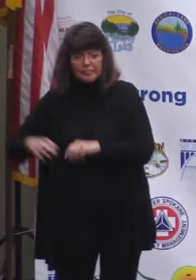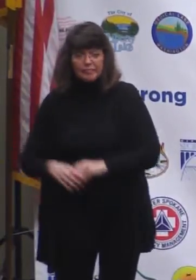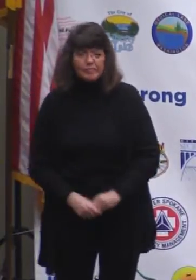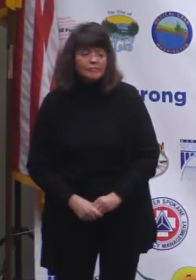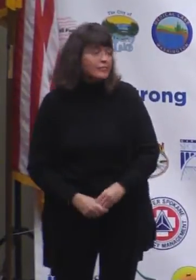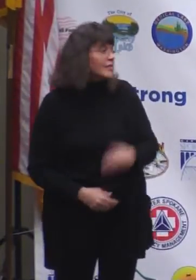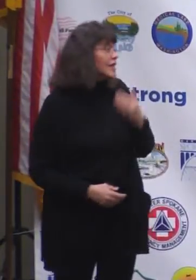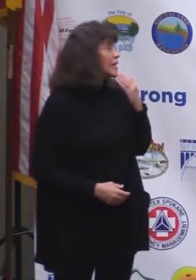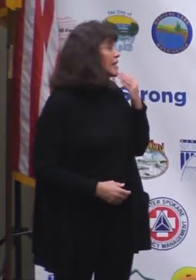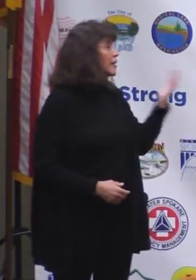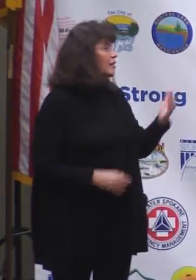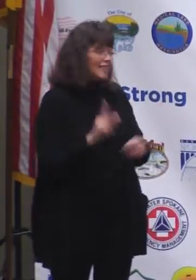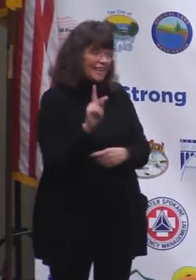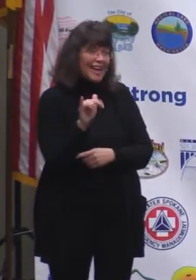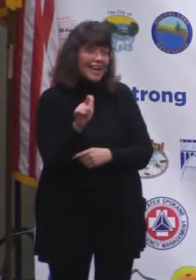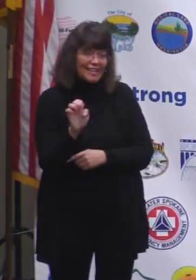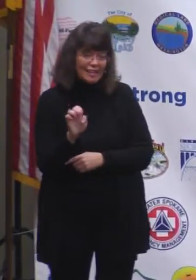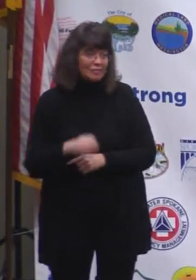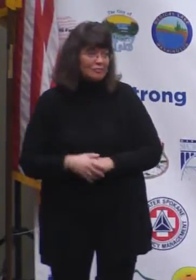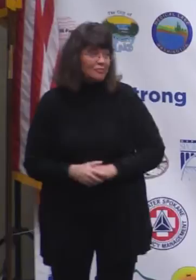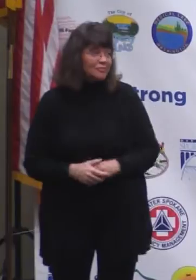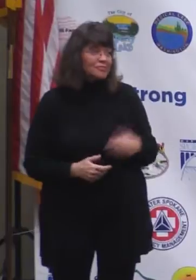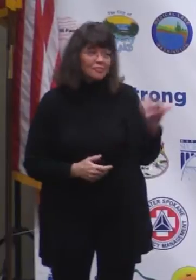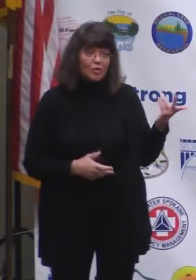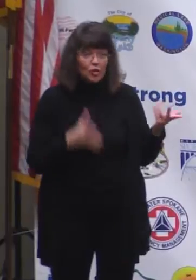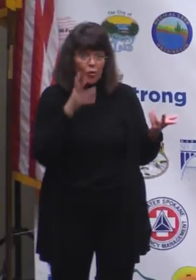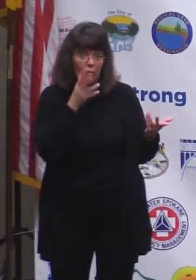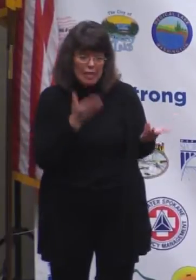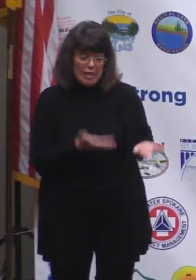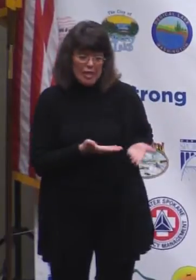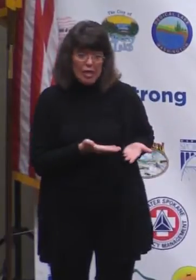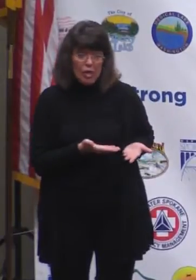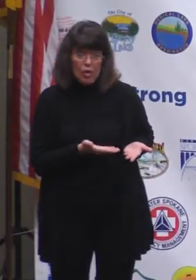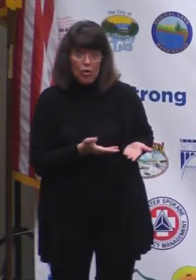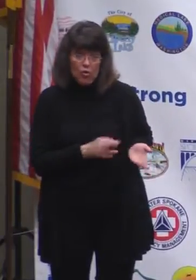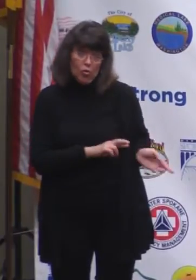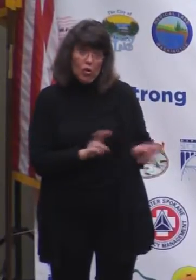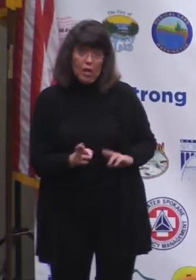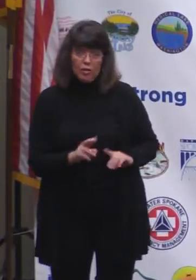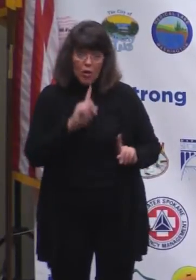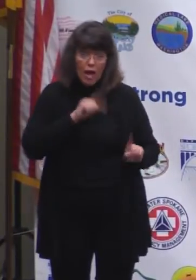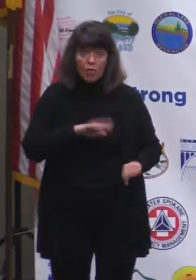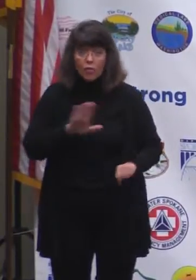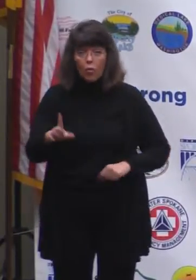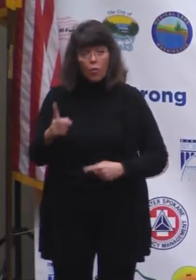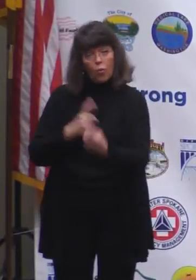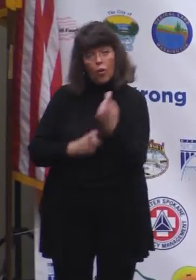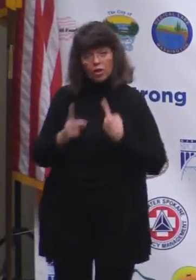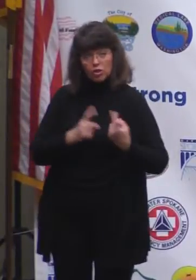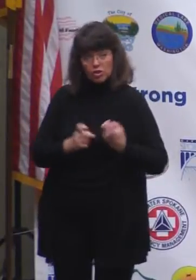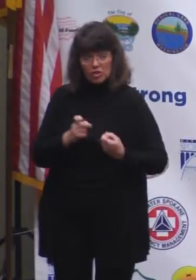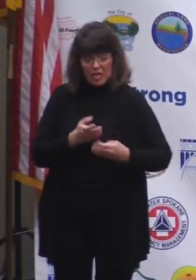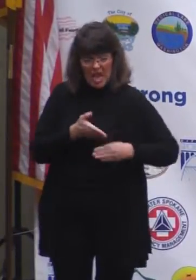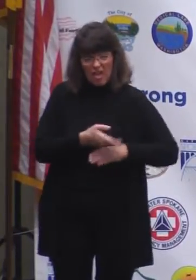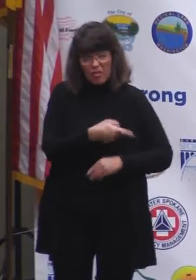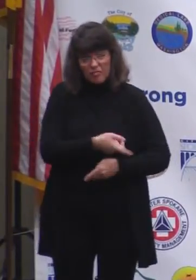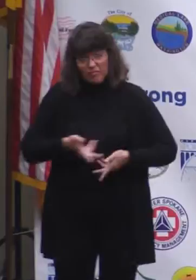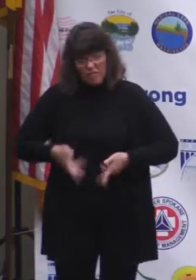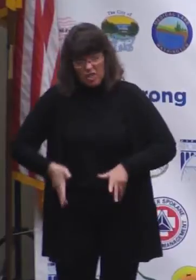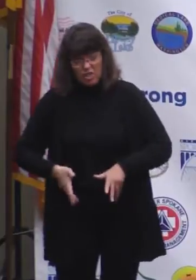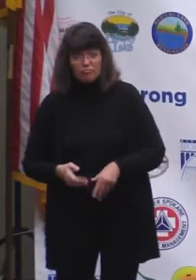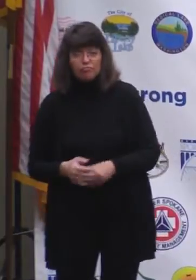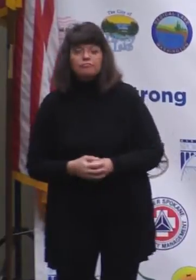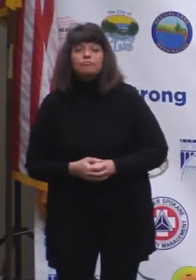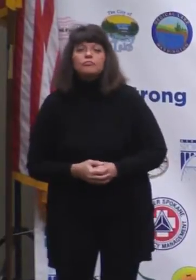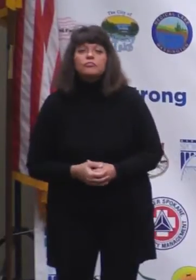Thank you, Kylie, for that. Kylie will be on hand too for questions after our briefing. So again,